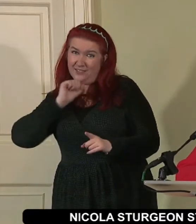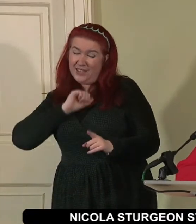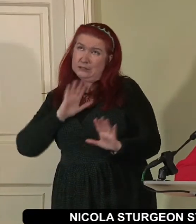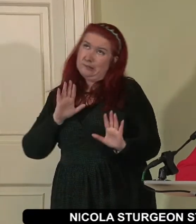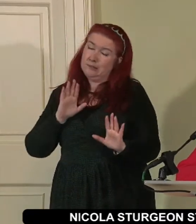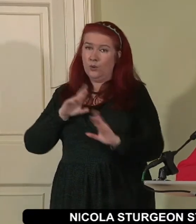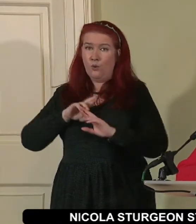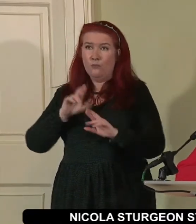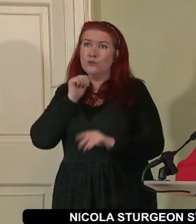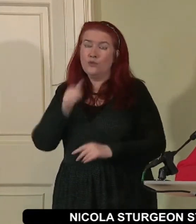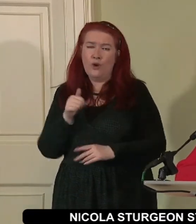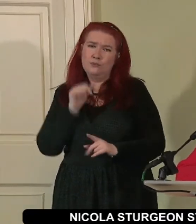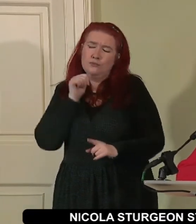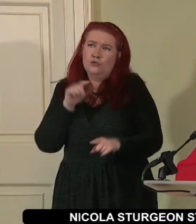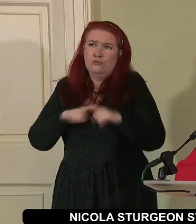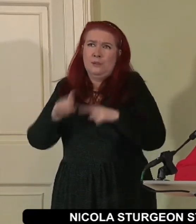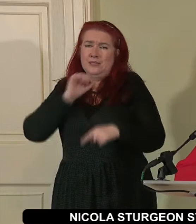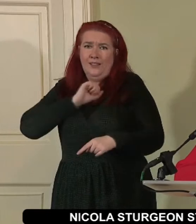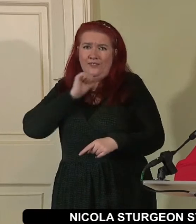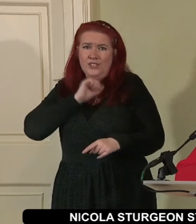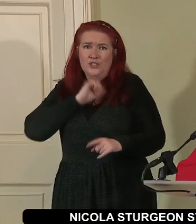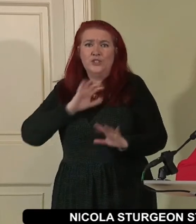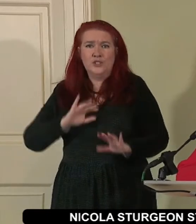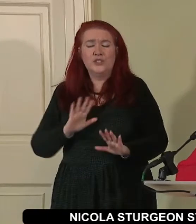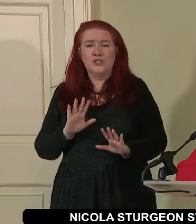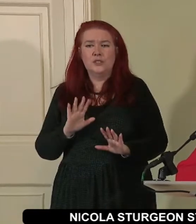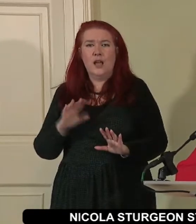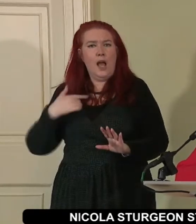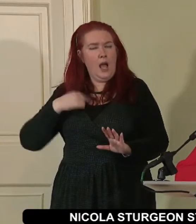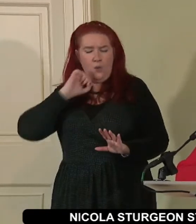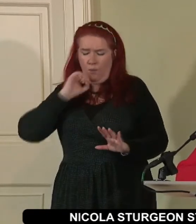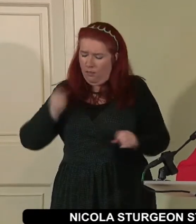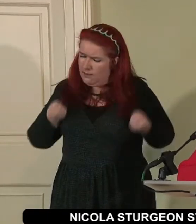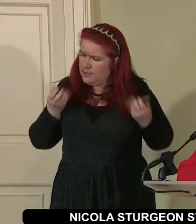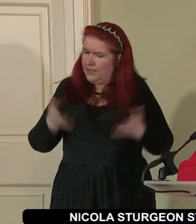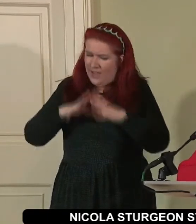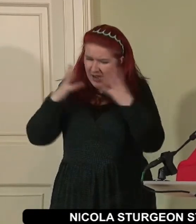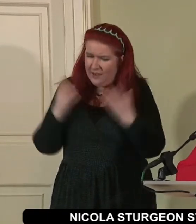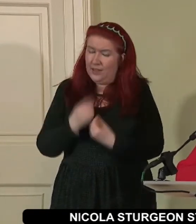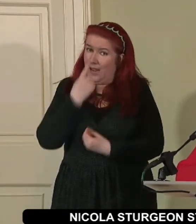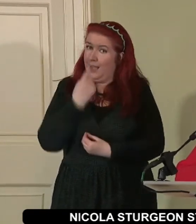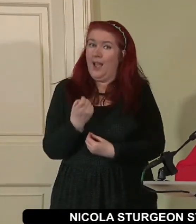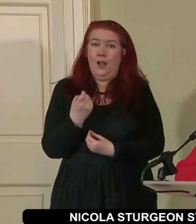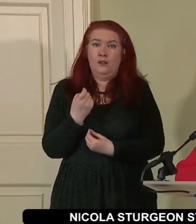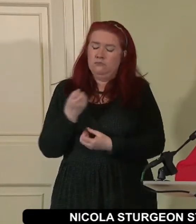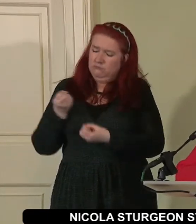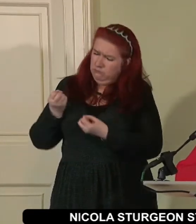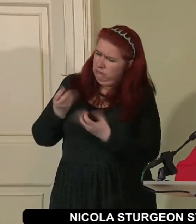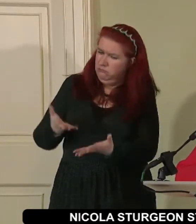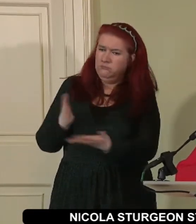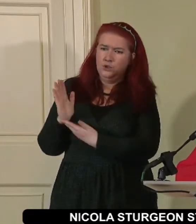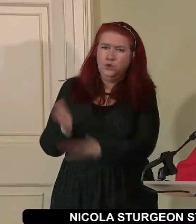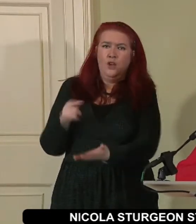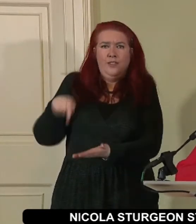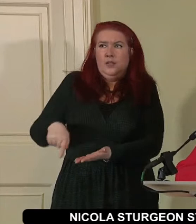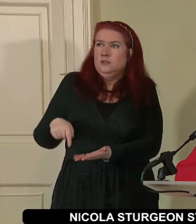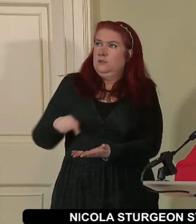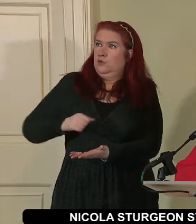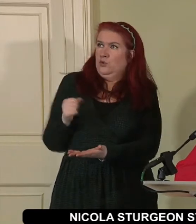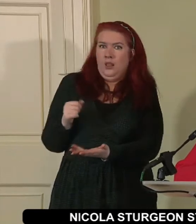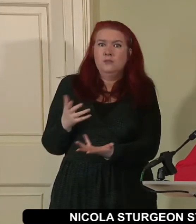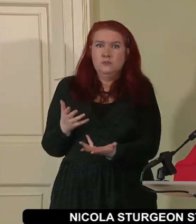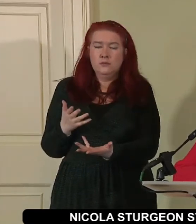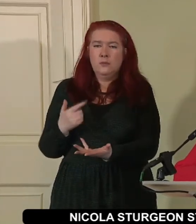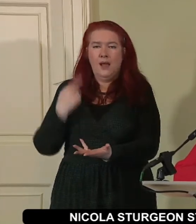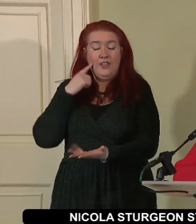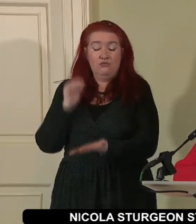hope it doesn't, because I have given and will, in whatever way I can, continue to give everything I can in service to this country. But I need for me, and I think